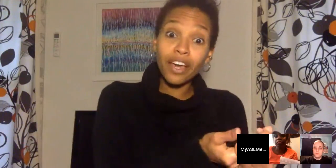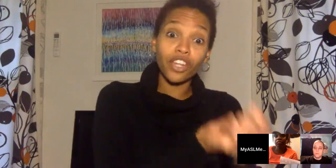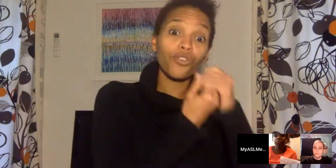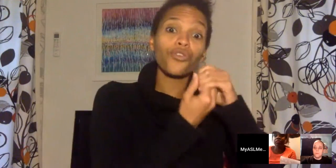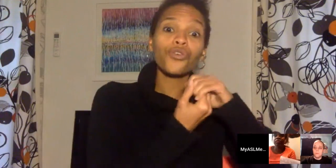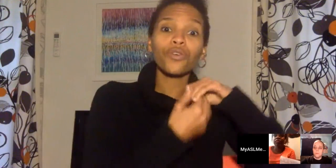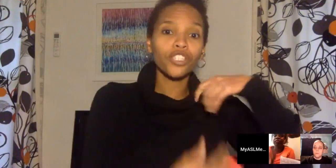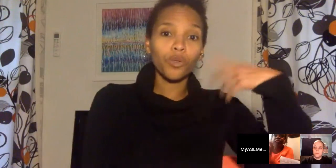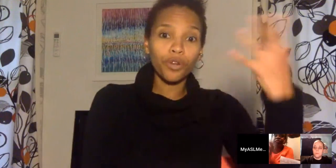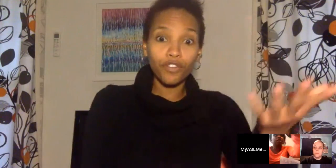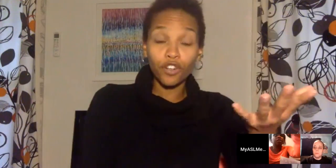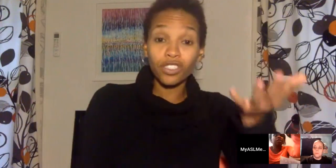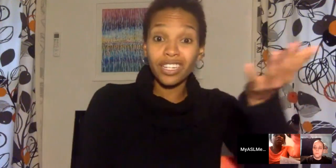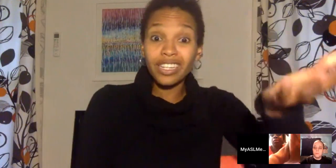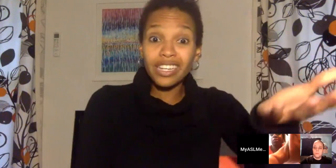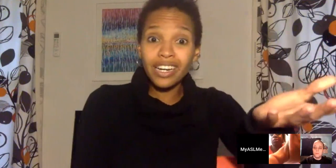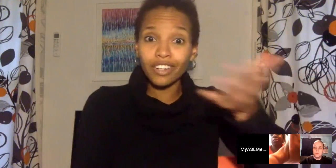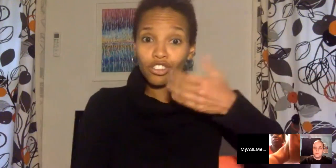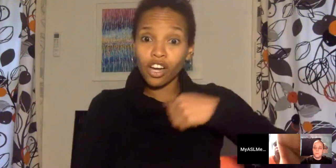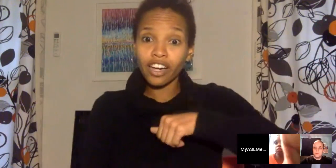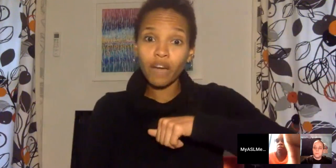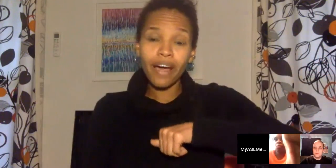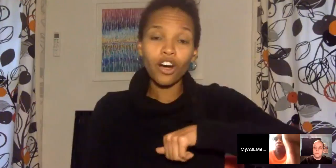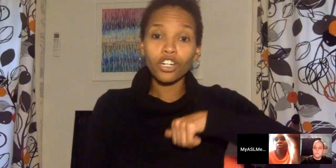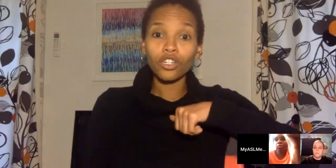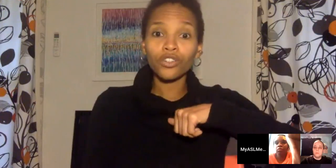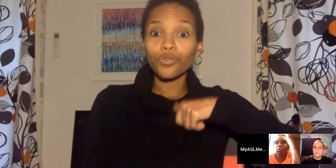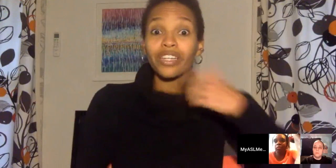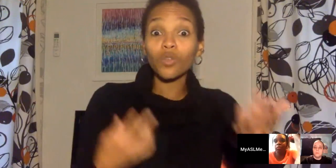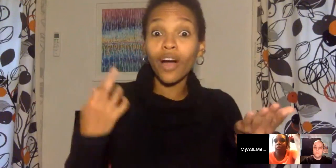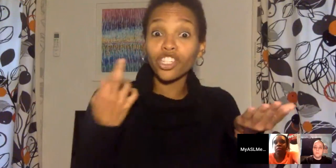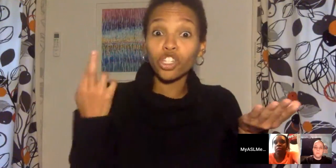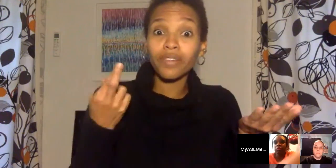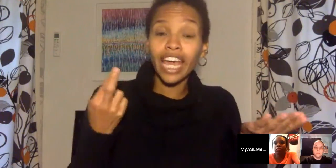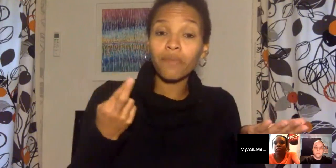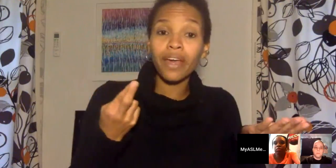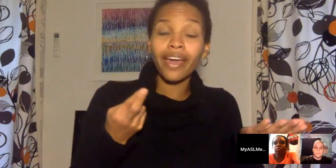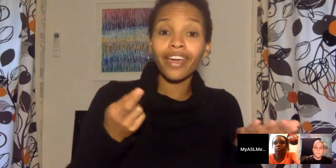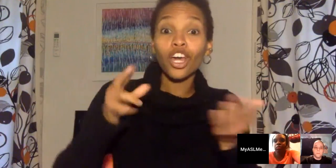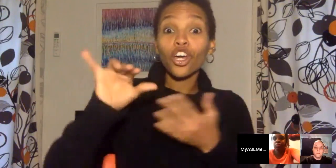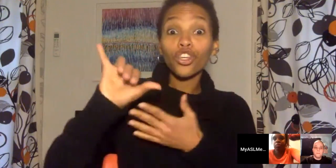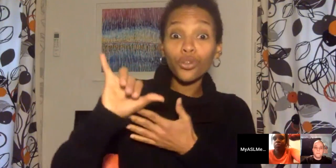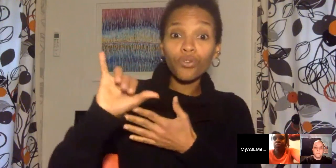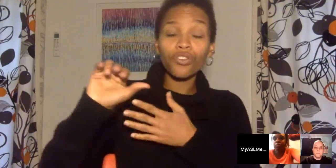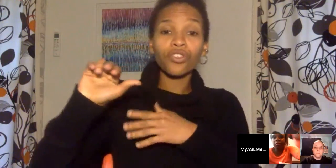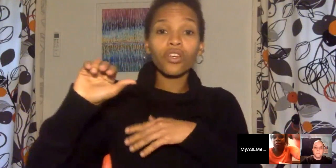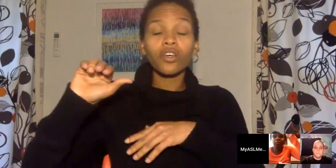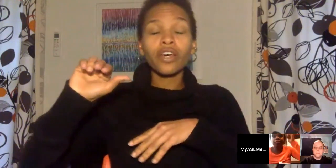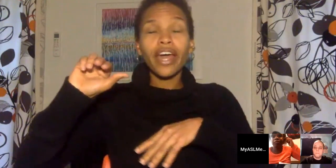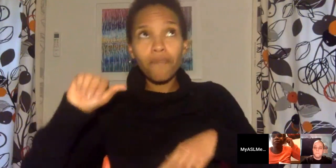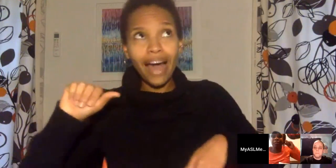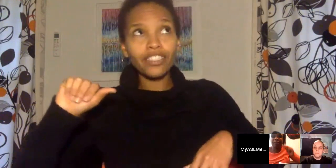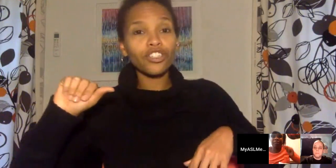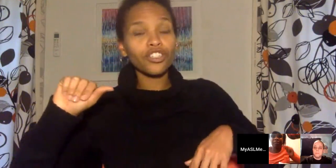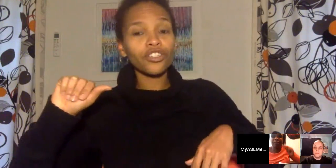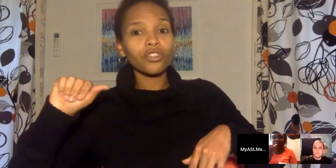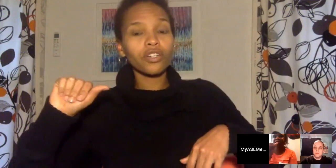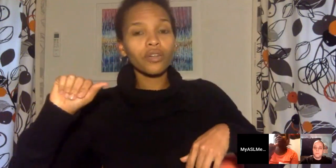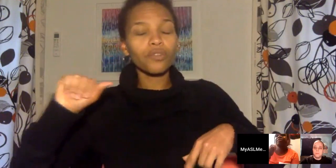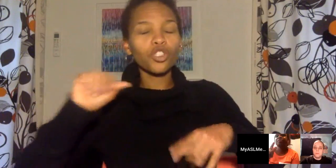and you knew you were interpreting for Tania and she's talking about the reason why she became a youth ambassador,